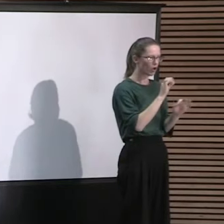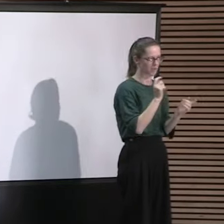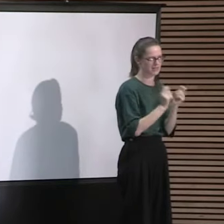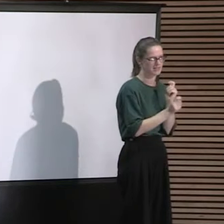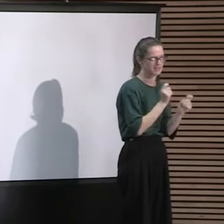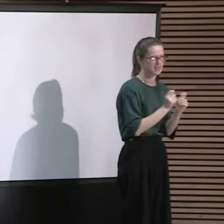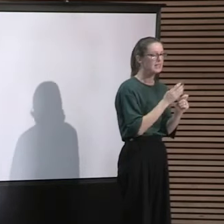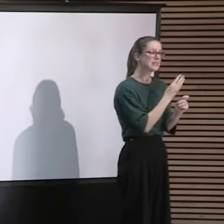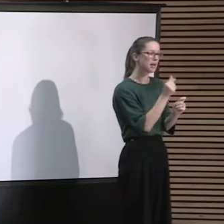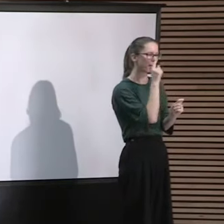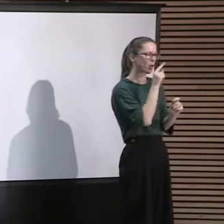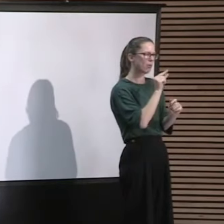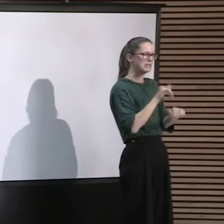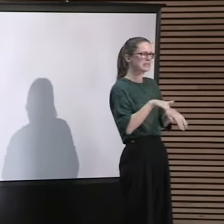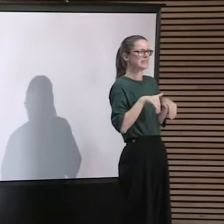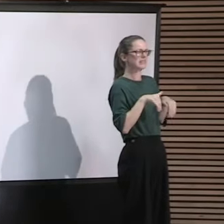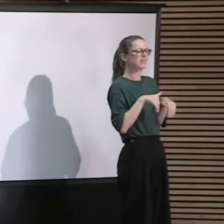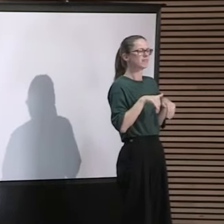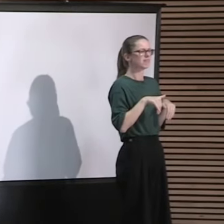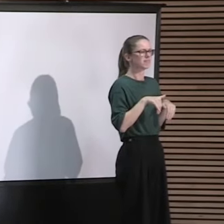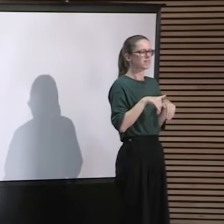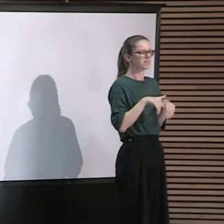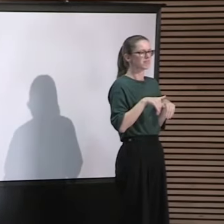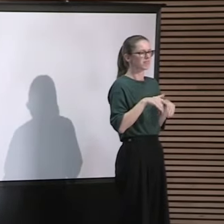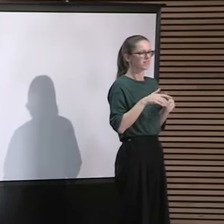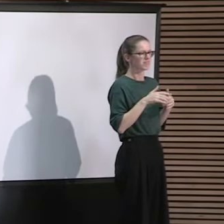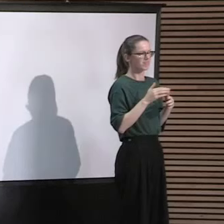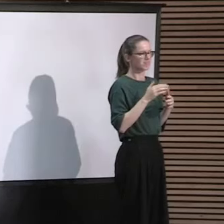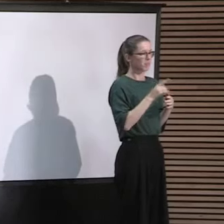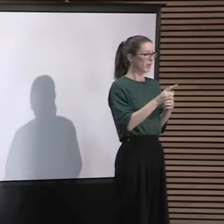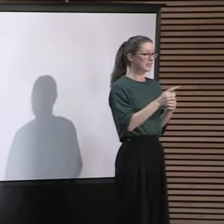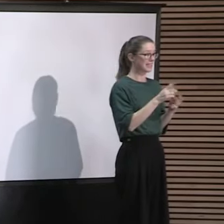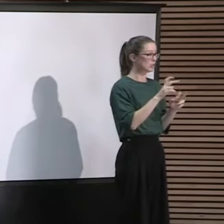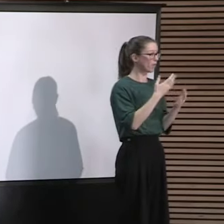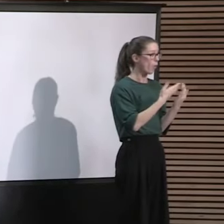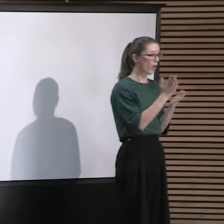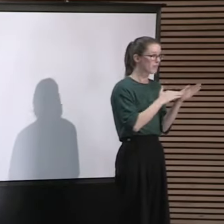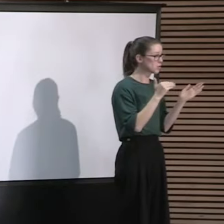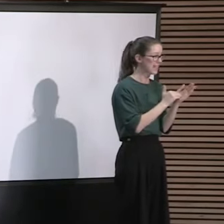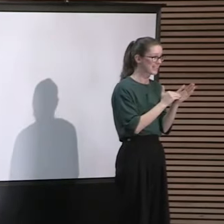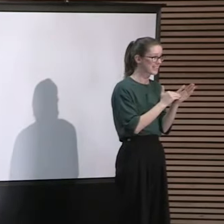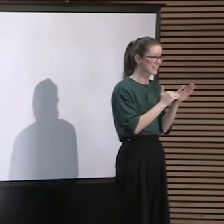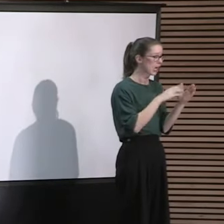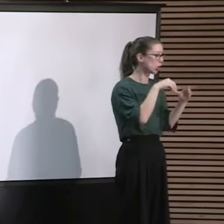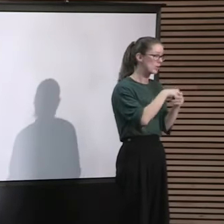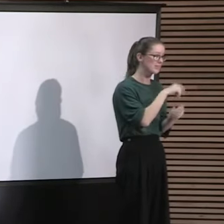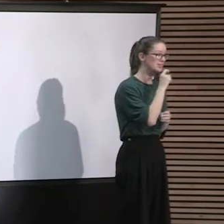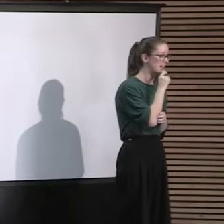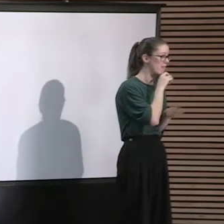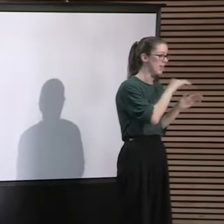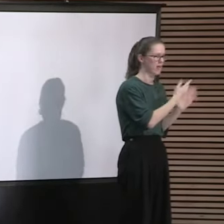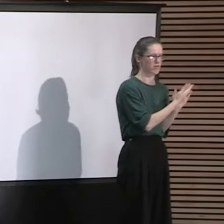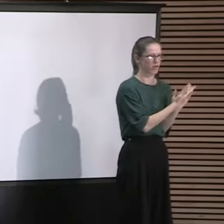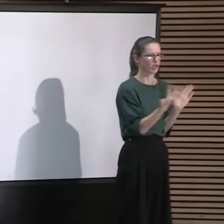factors. Hesitancy to be tested has been something that we've been grappling with a lot across the country up until now, including for staff who are in that